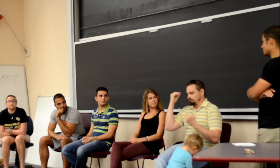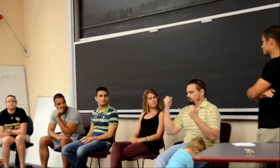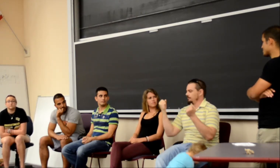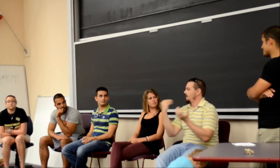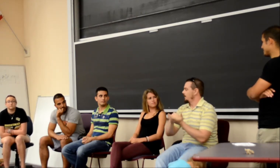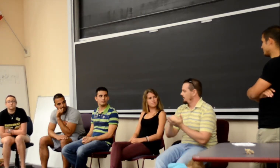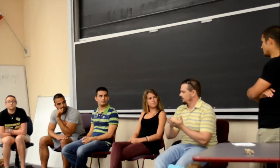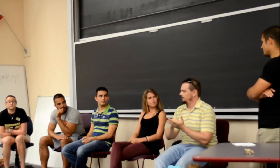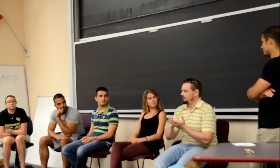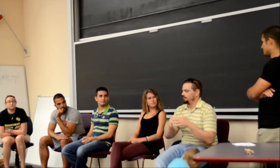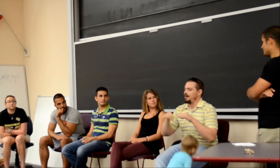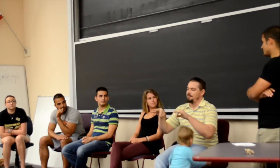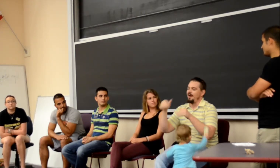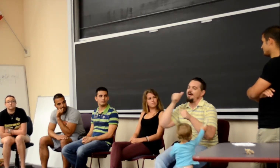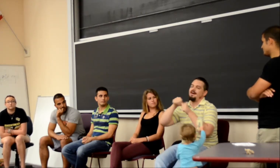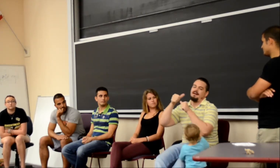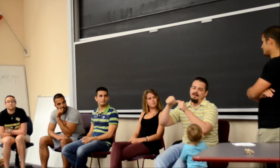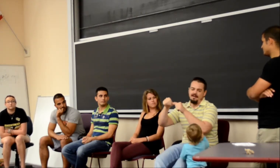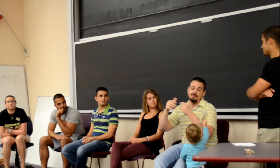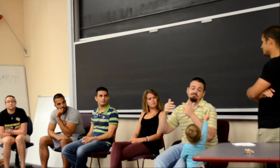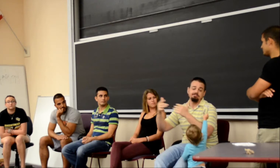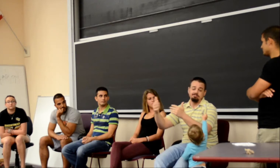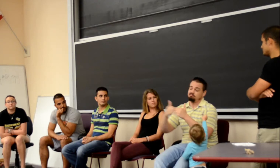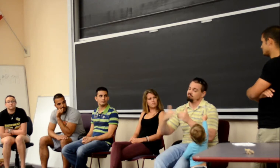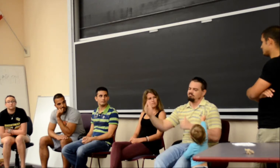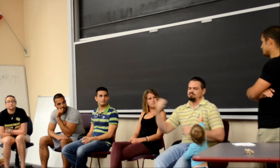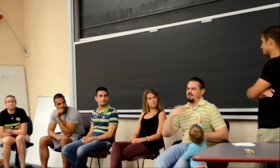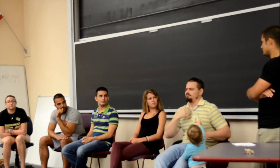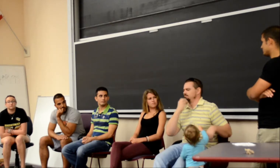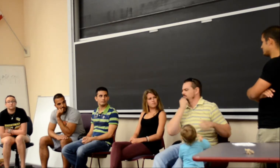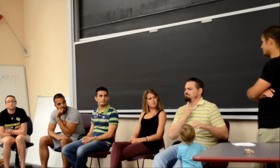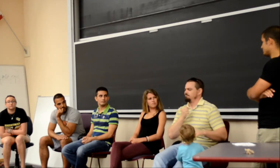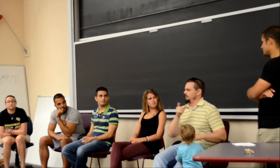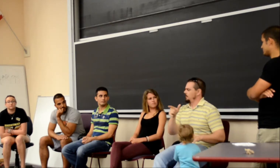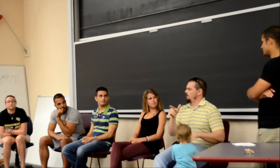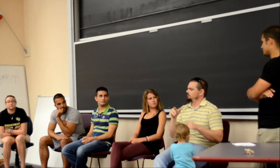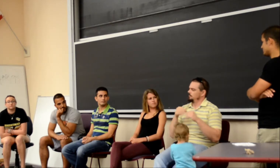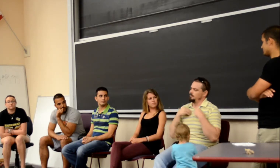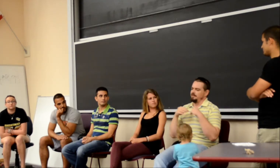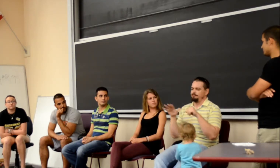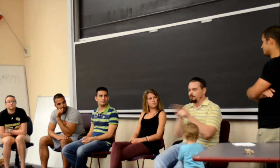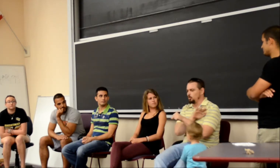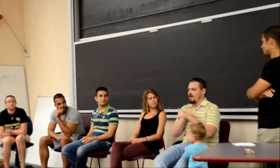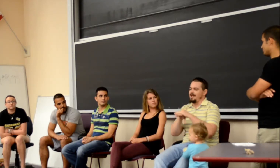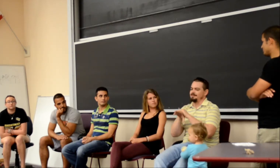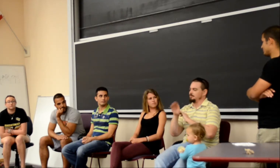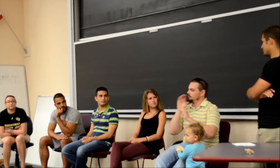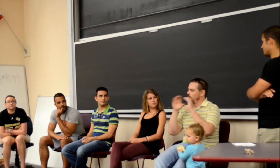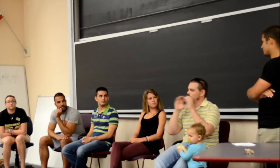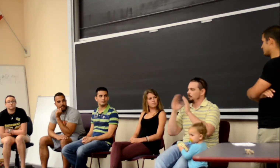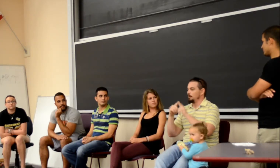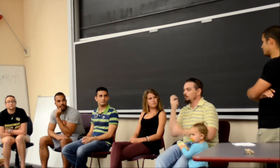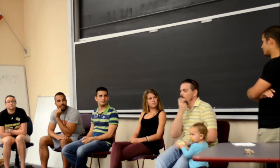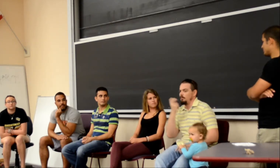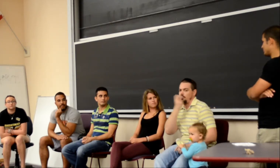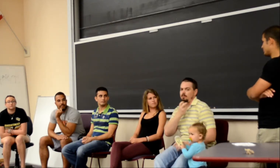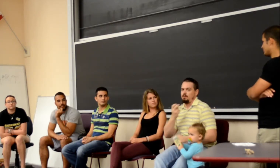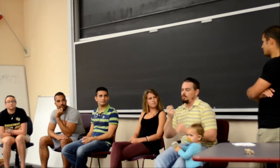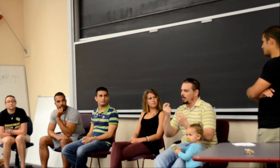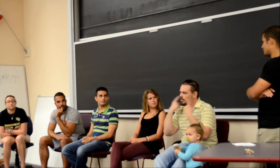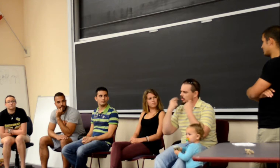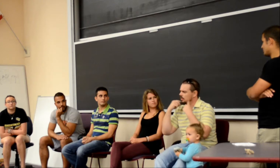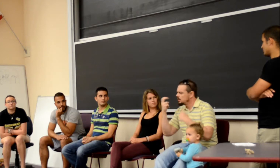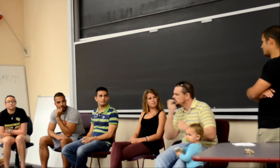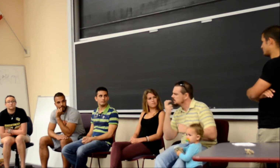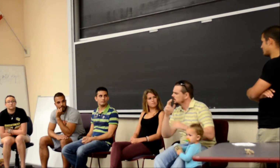to FSDB, and so I started signing again, and I remembered the signs, and I really enjoyed it there. I had full